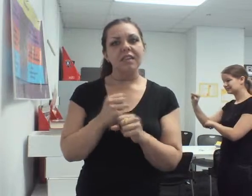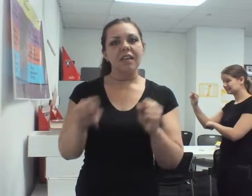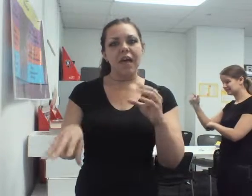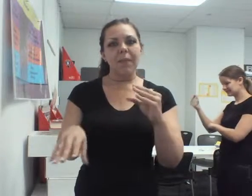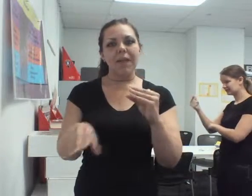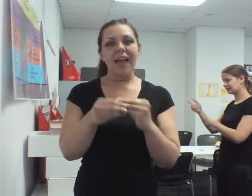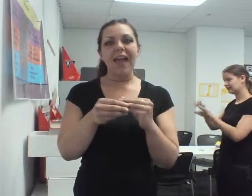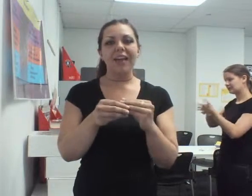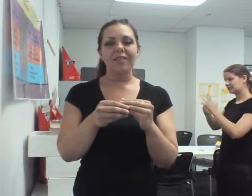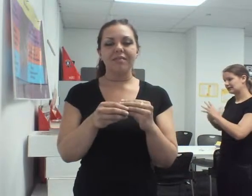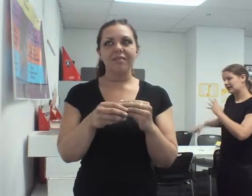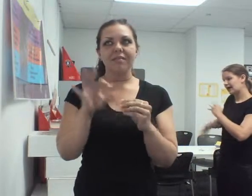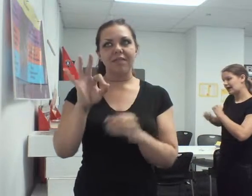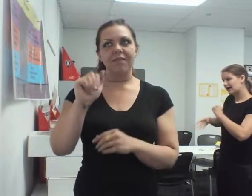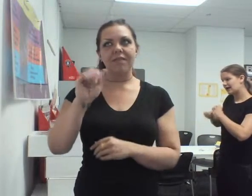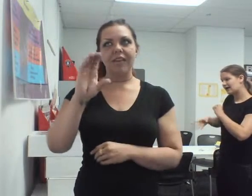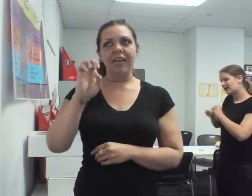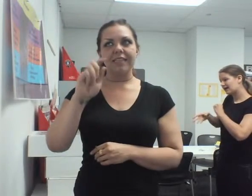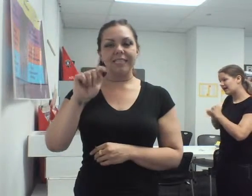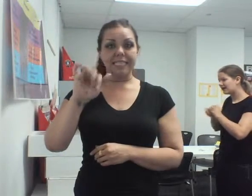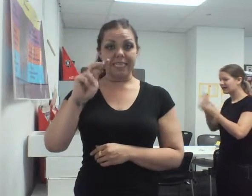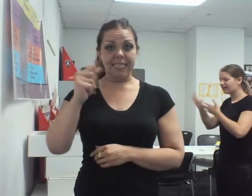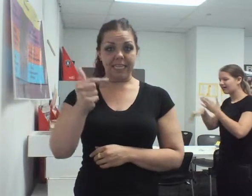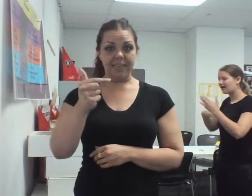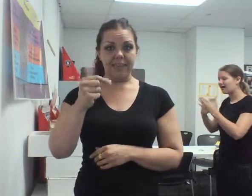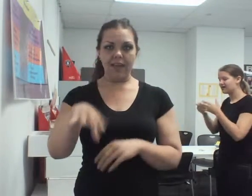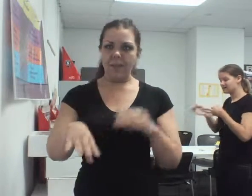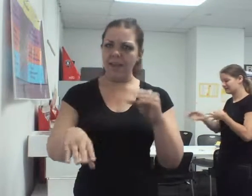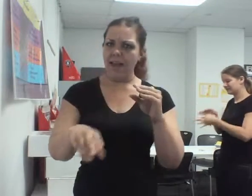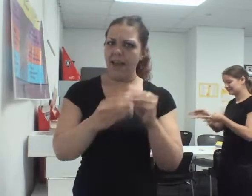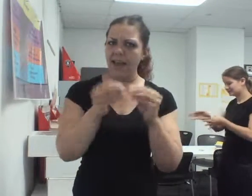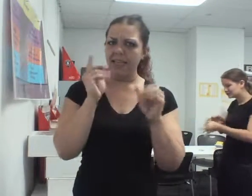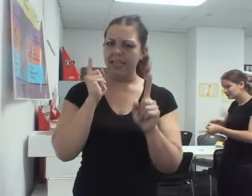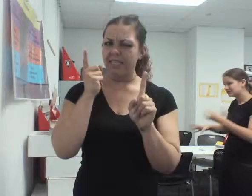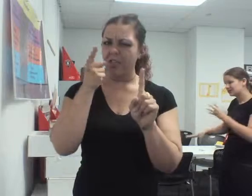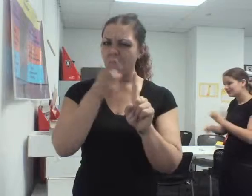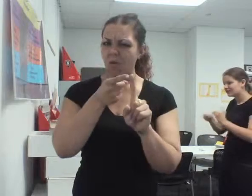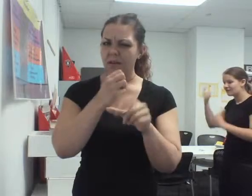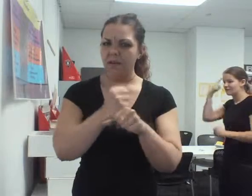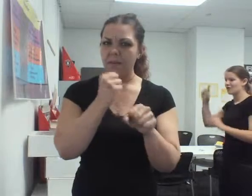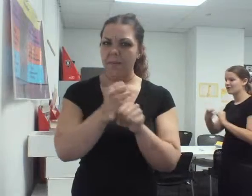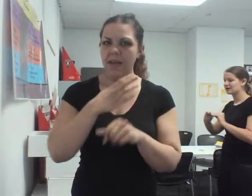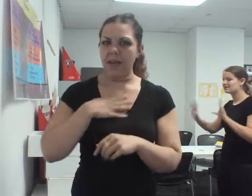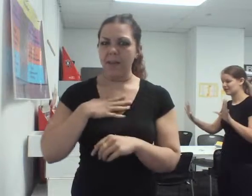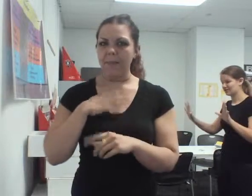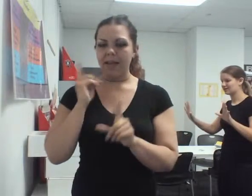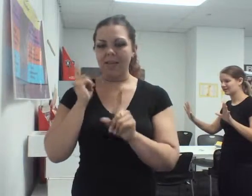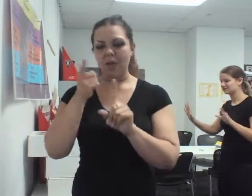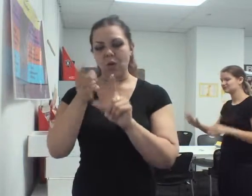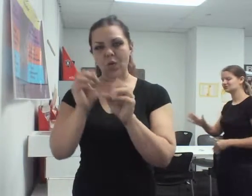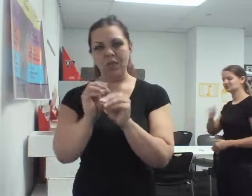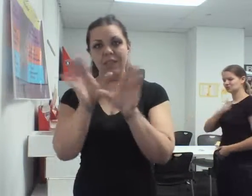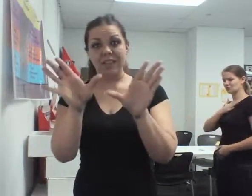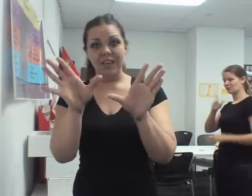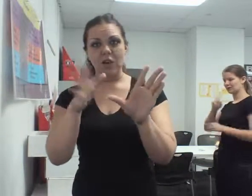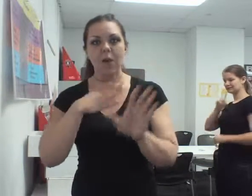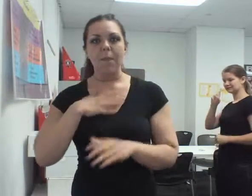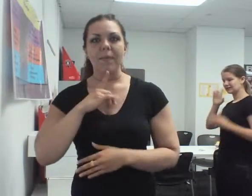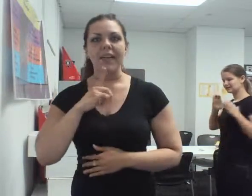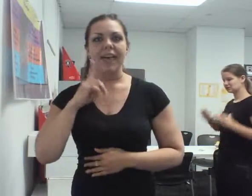components to really make my point clear. So my designer is looking at me. In